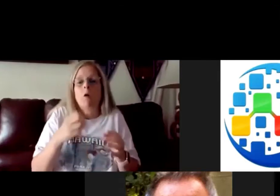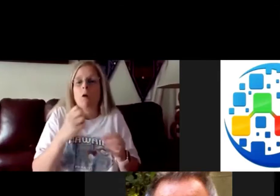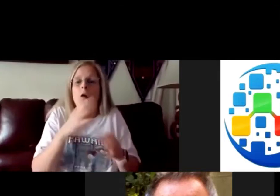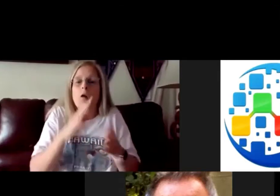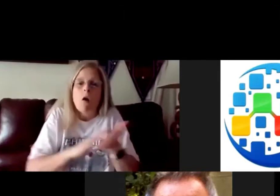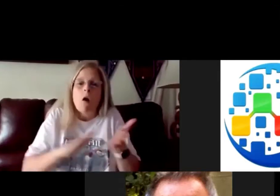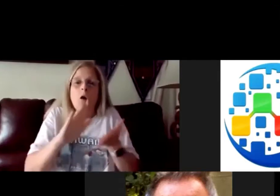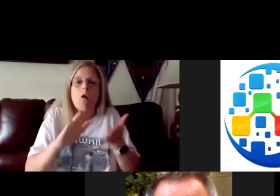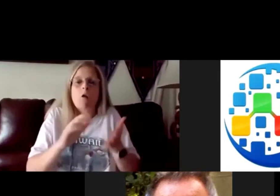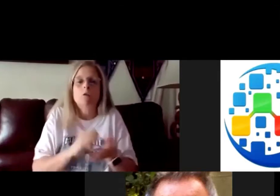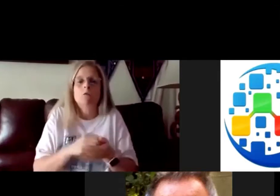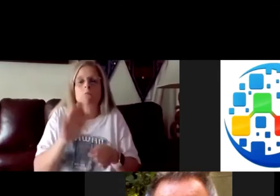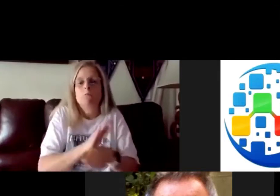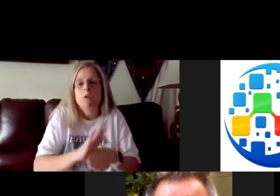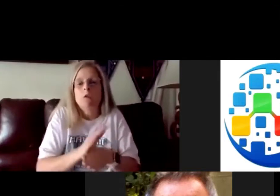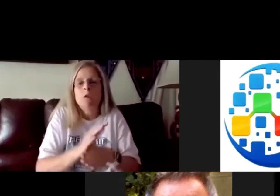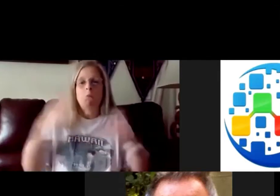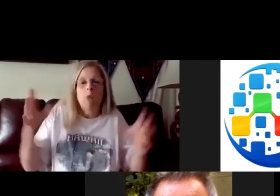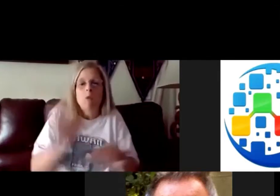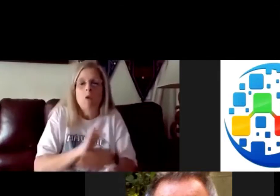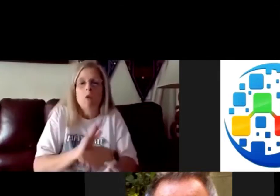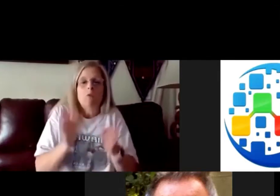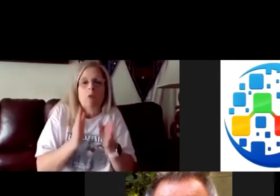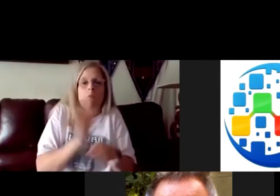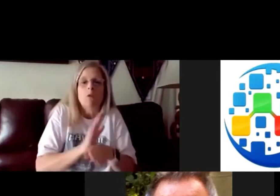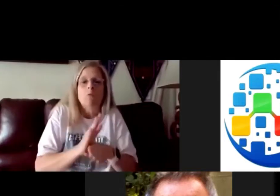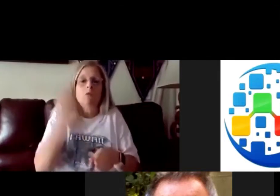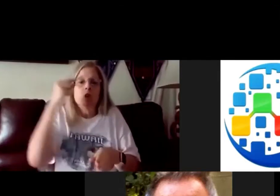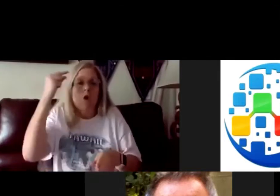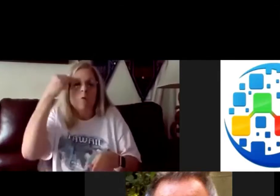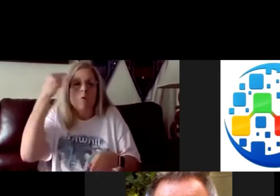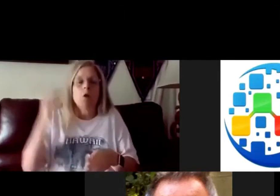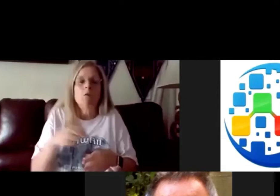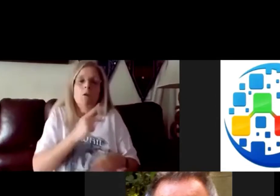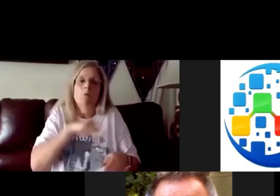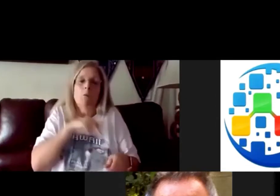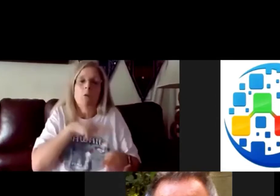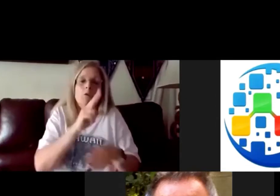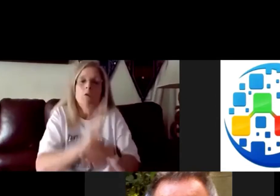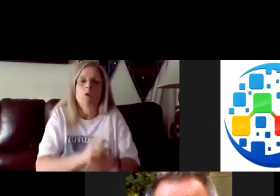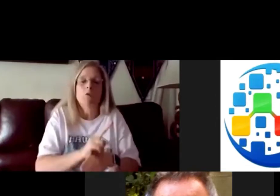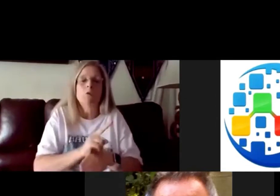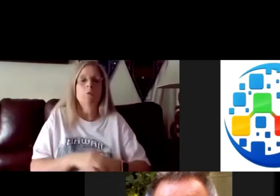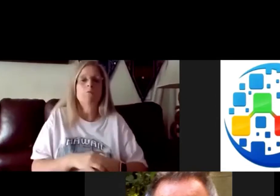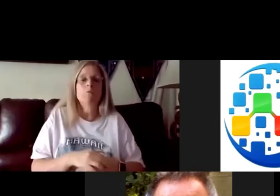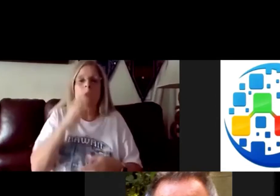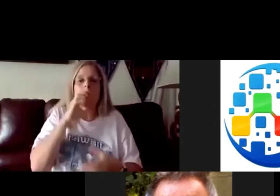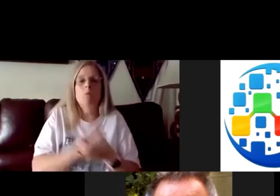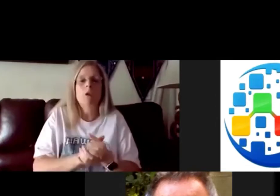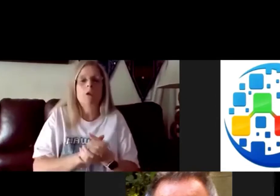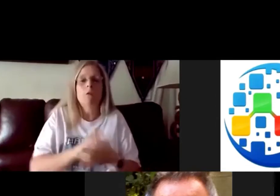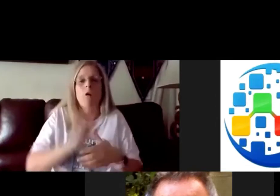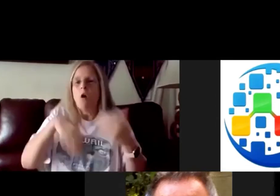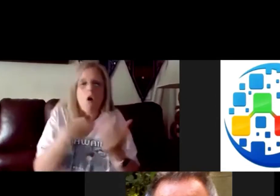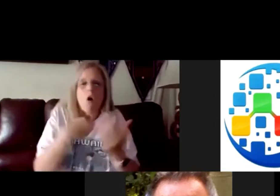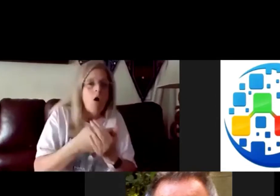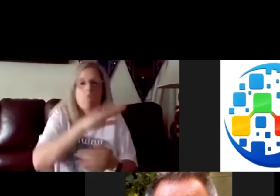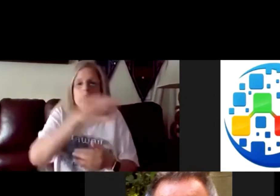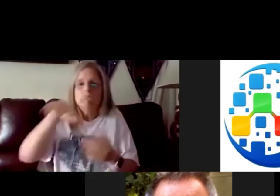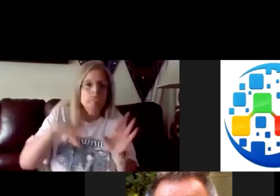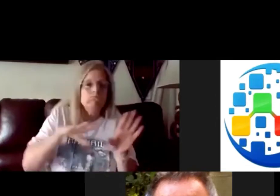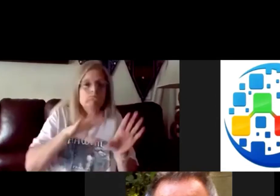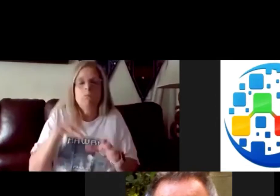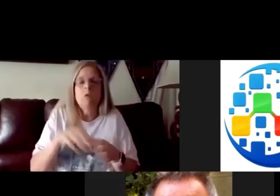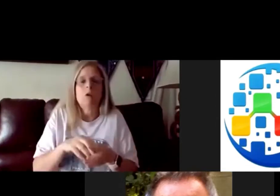large size businesses. It could be governments. It could be personal use. I believe it will be all of those individuals. Now, our